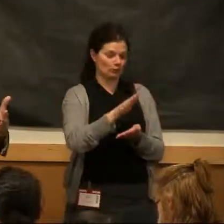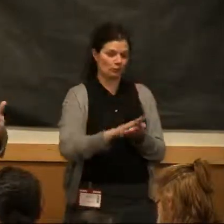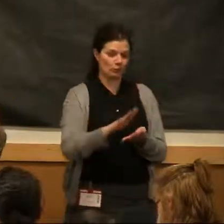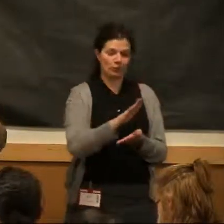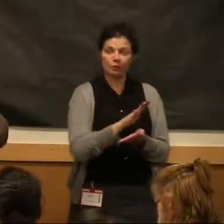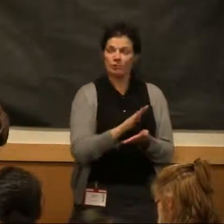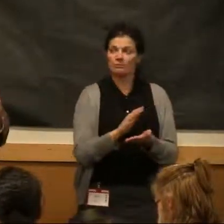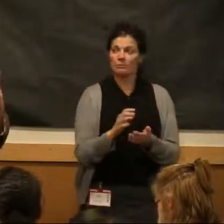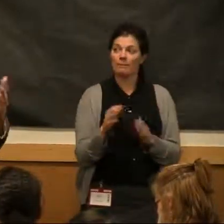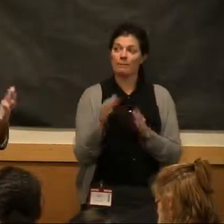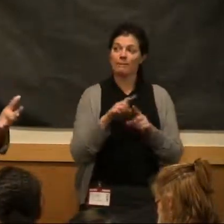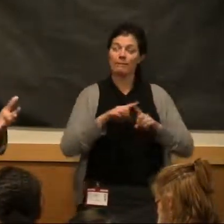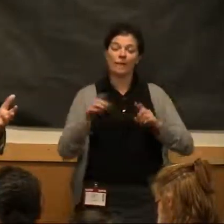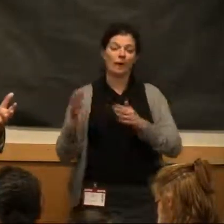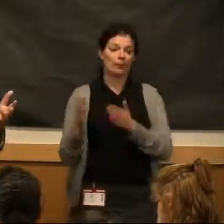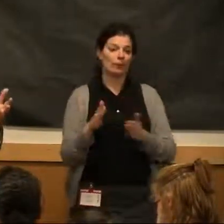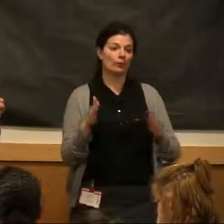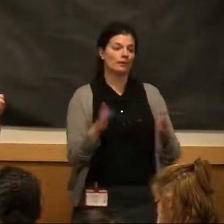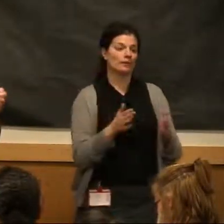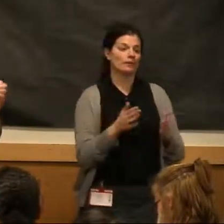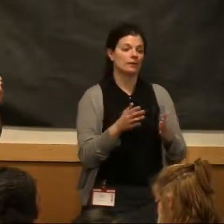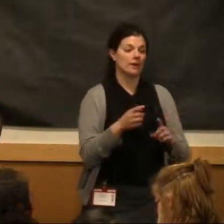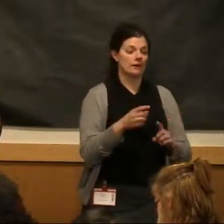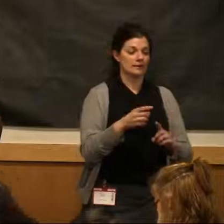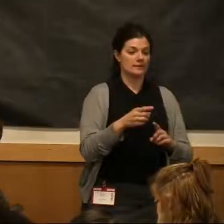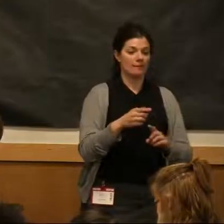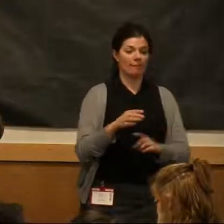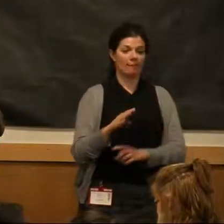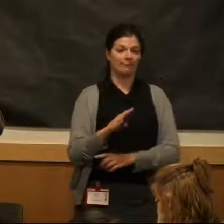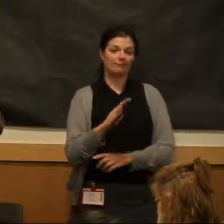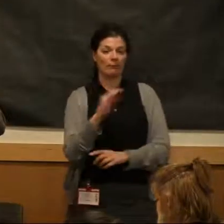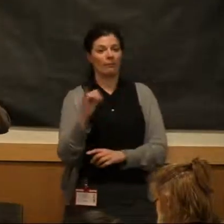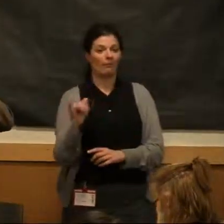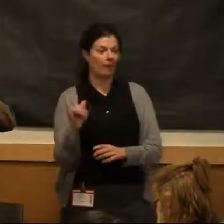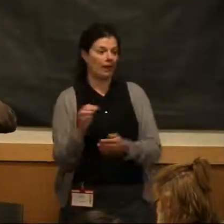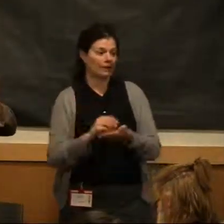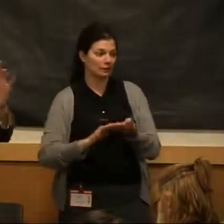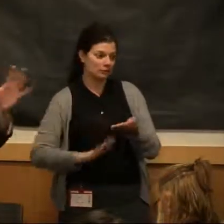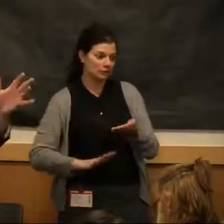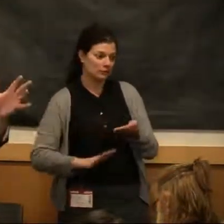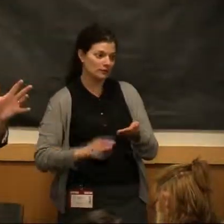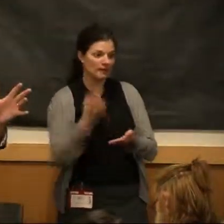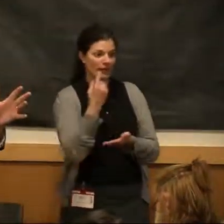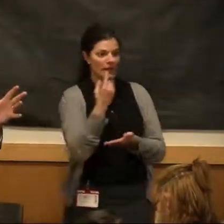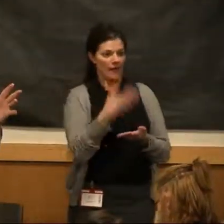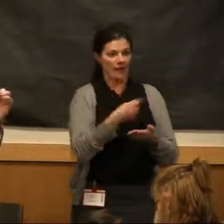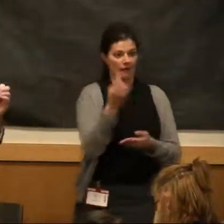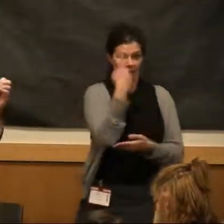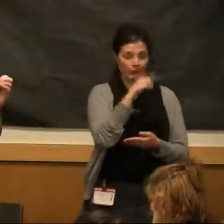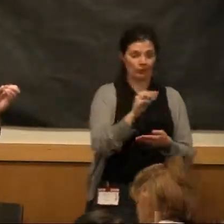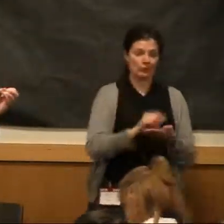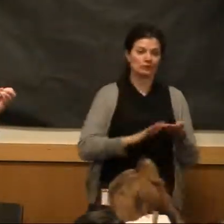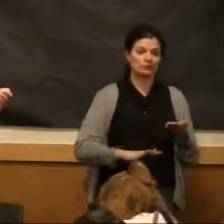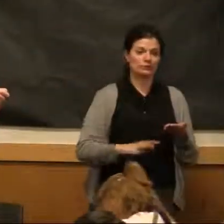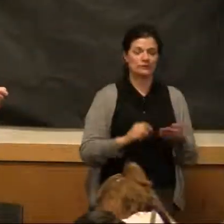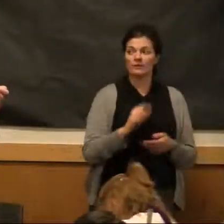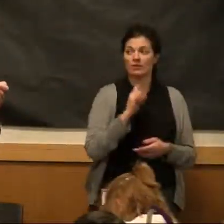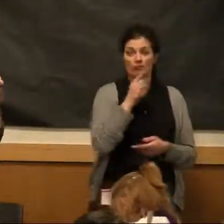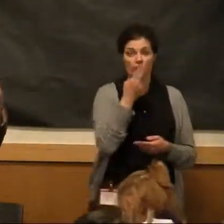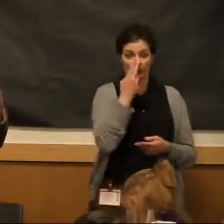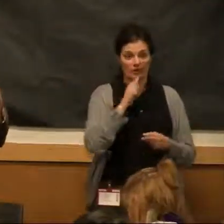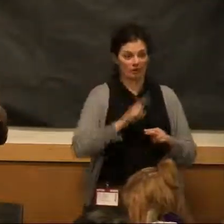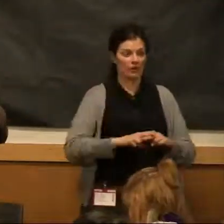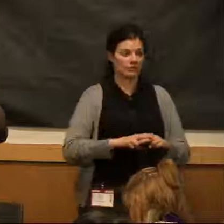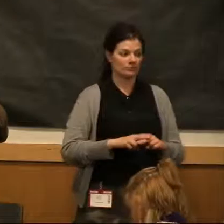the students and organized for the students, and can be just a lot of fun to participate in. At Colorado